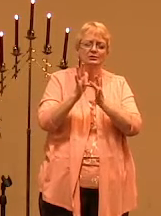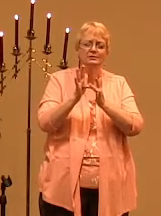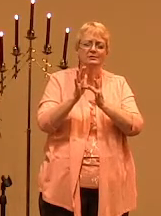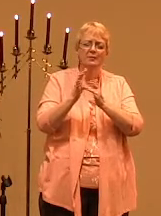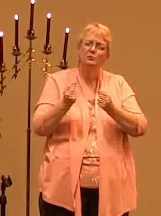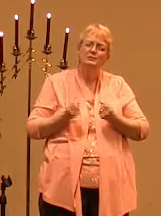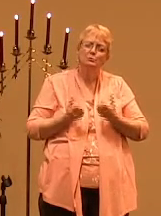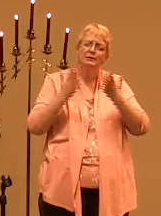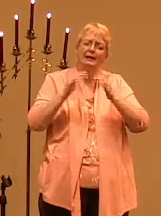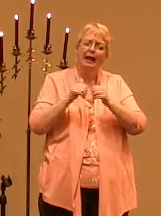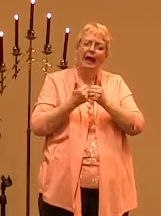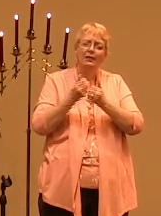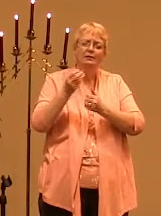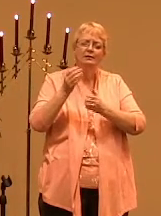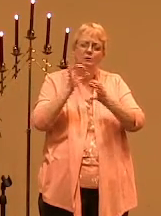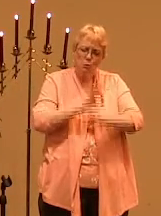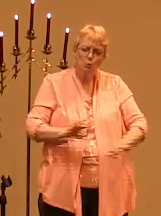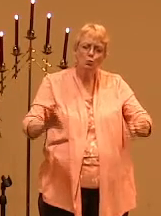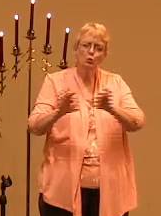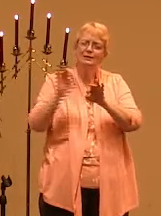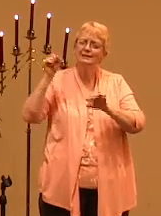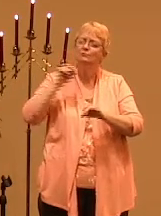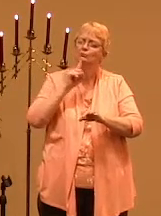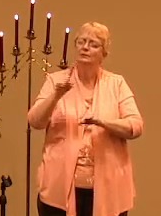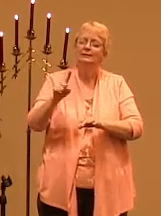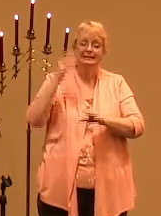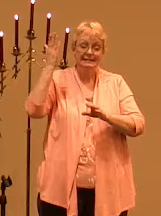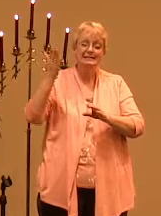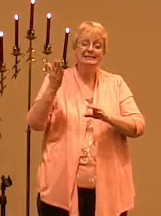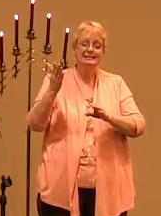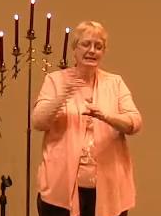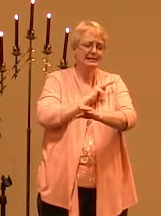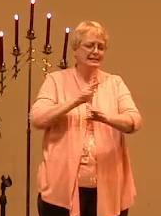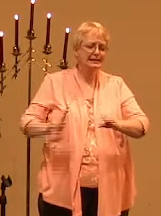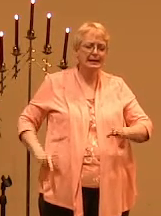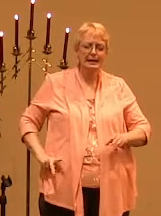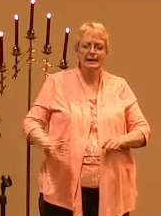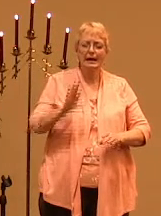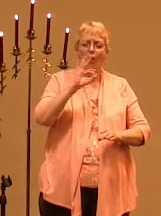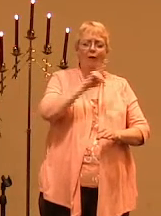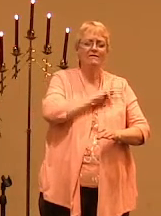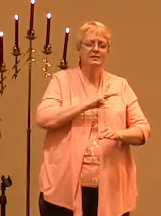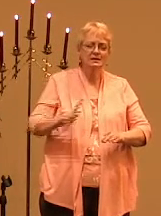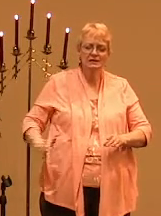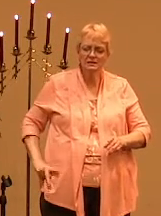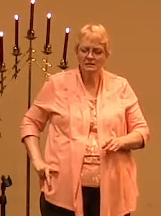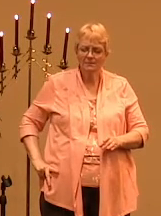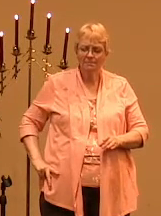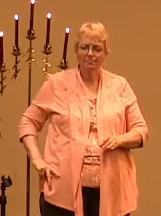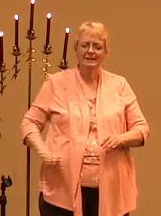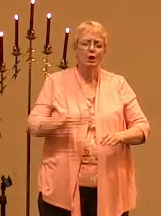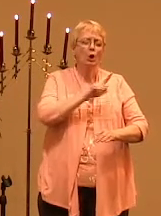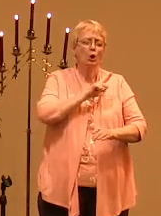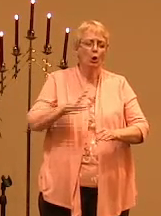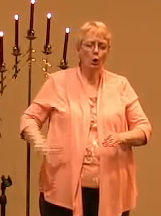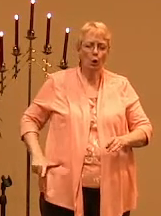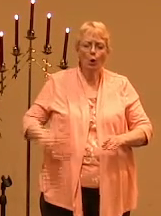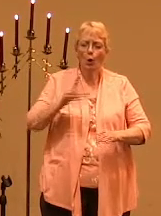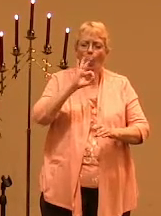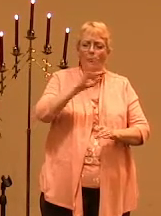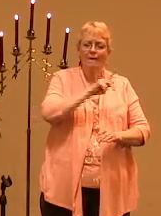expressed how worthy he is, that he is the King of Kings, that he is the Lord of